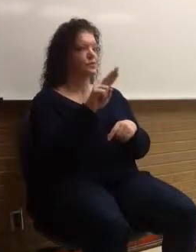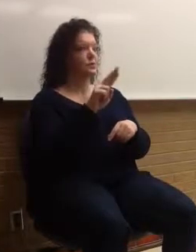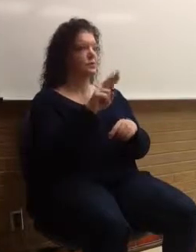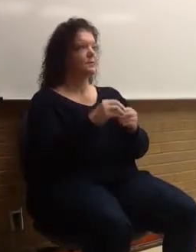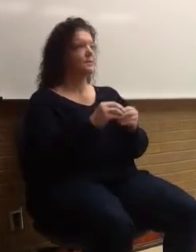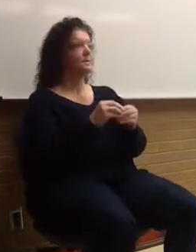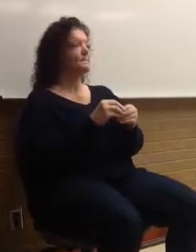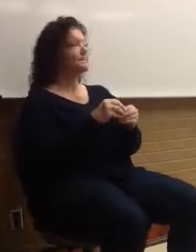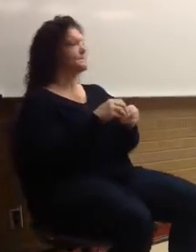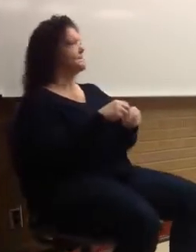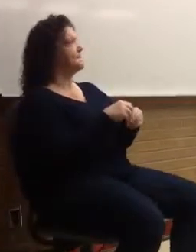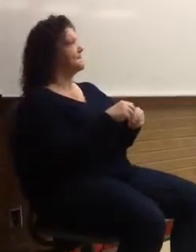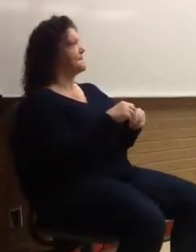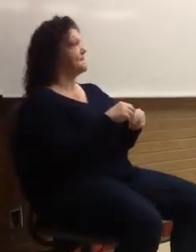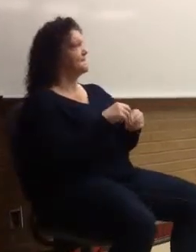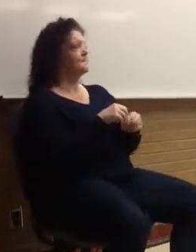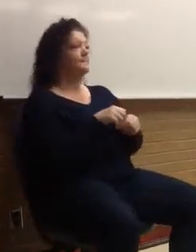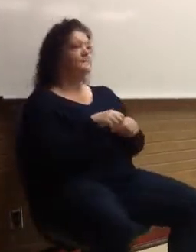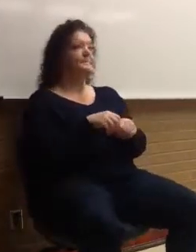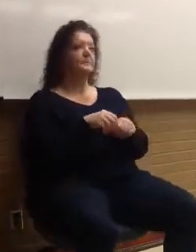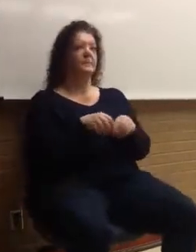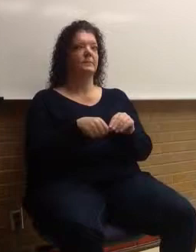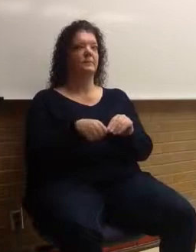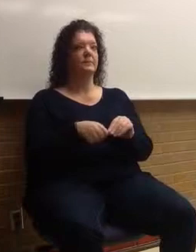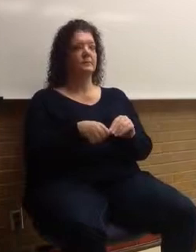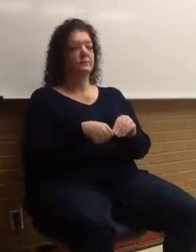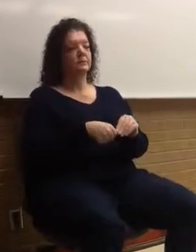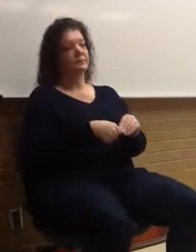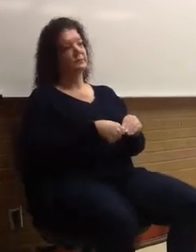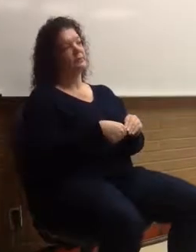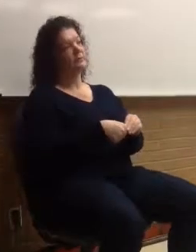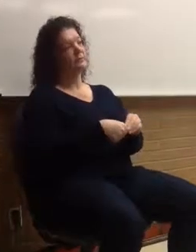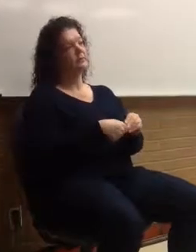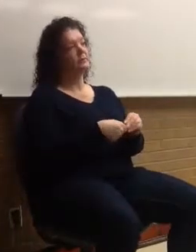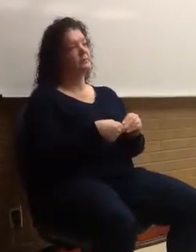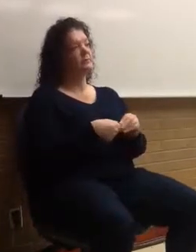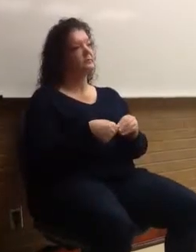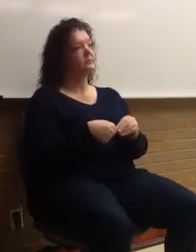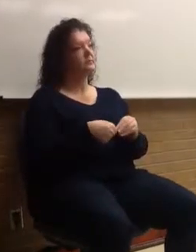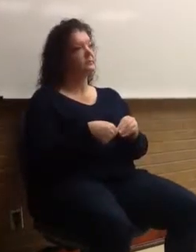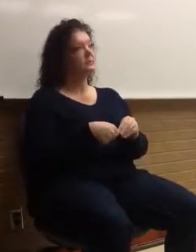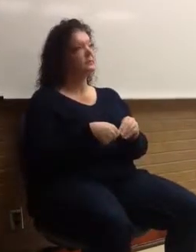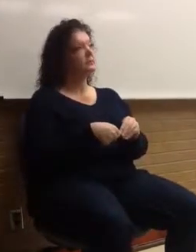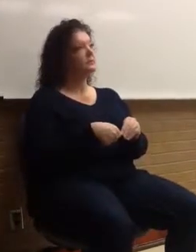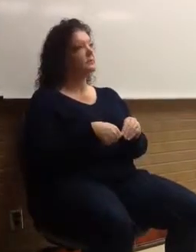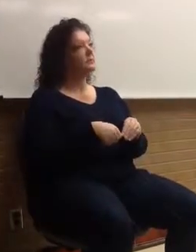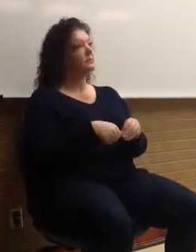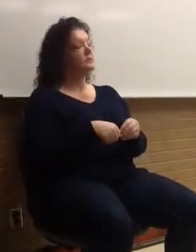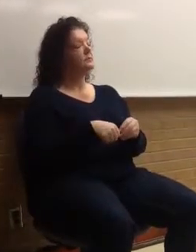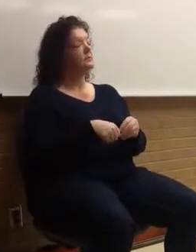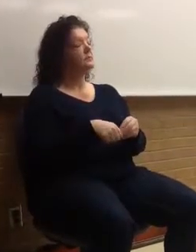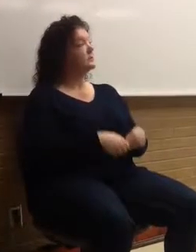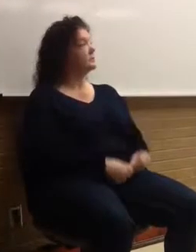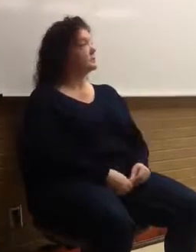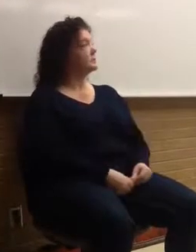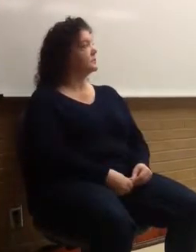make sure the dividend and the divisor are in